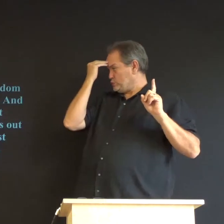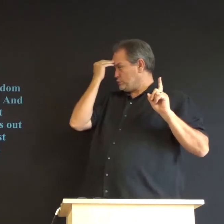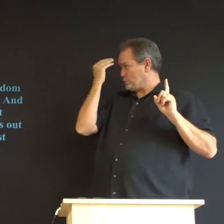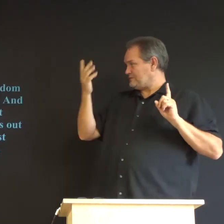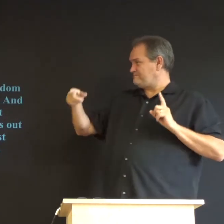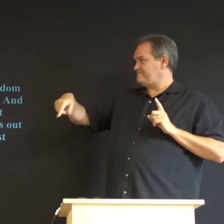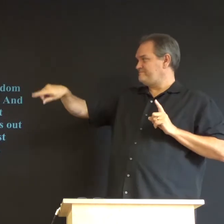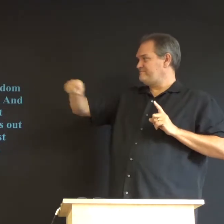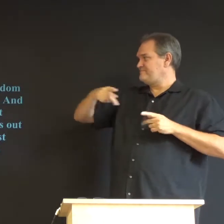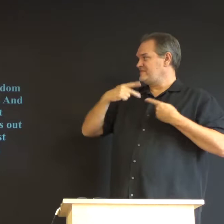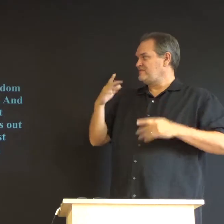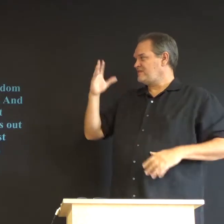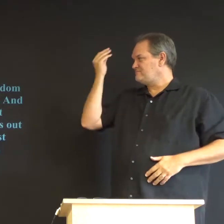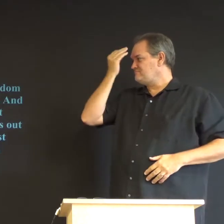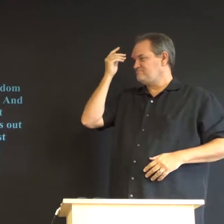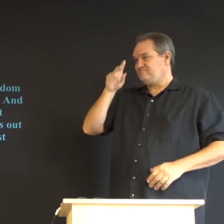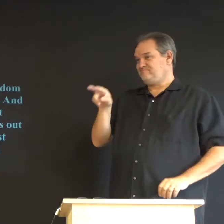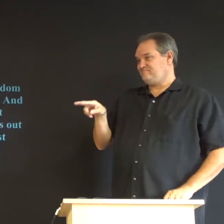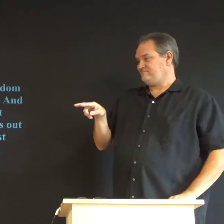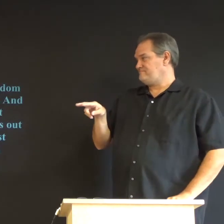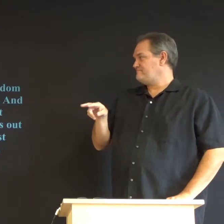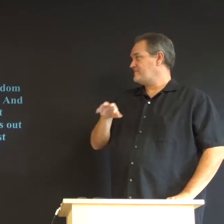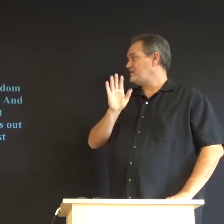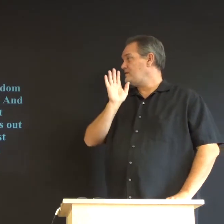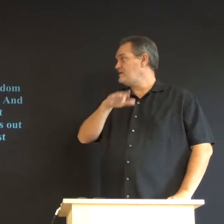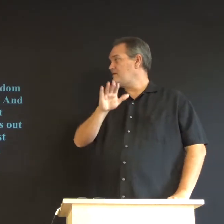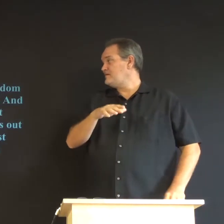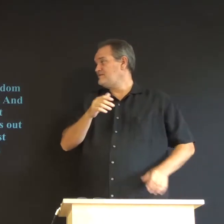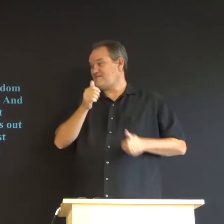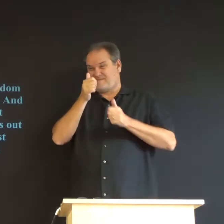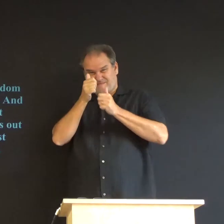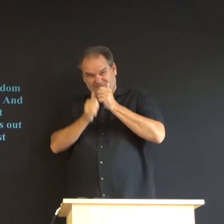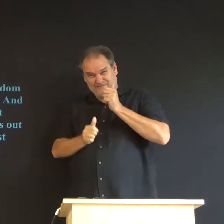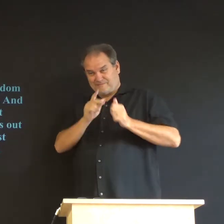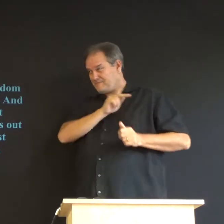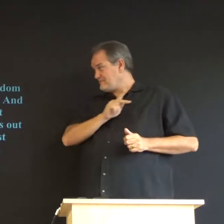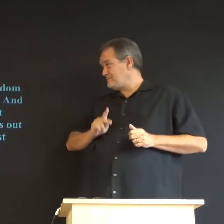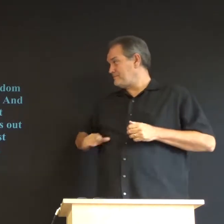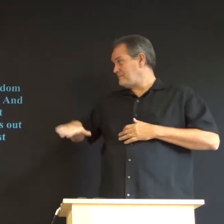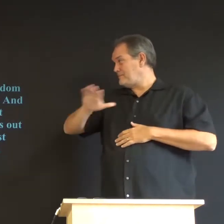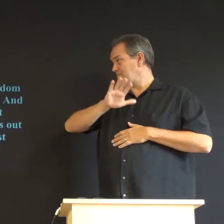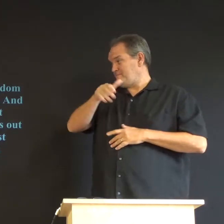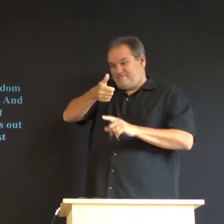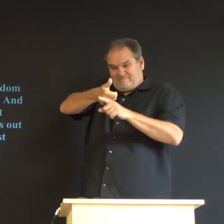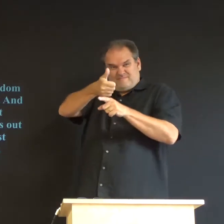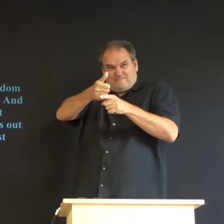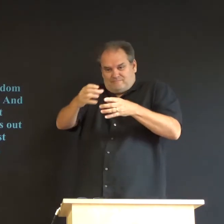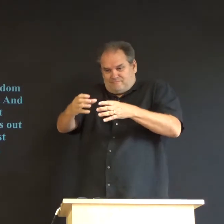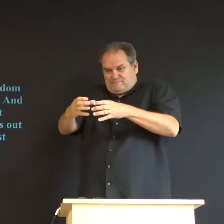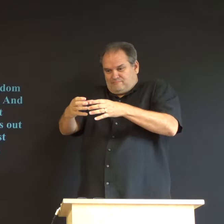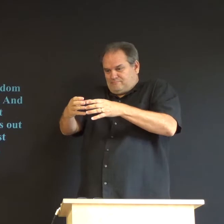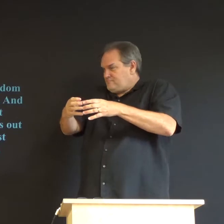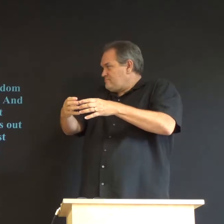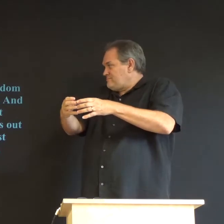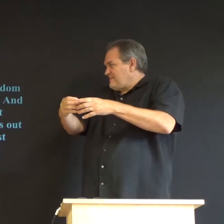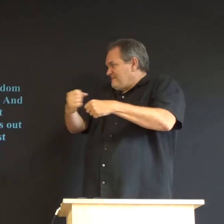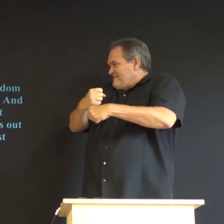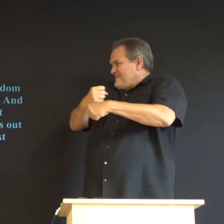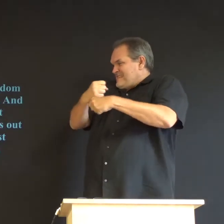Jesus knew what the Pharisees were thinking. And he said to them, every kingdom that fights against itself will